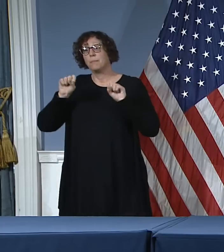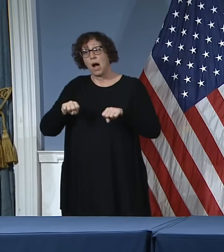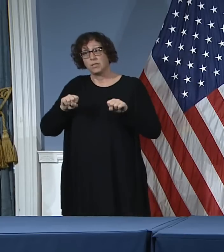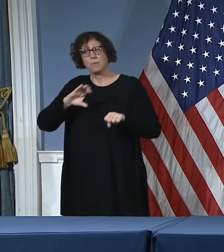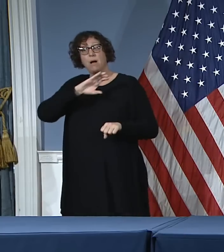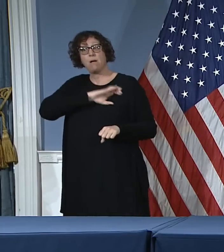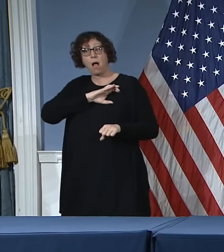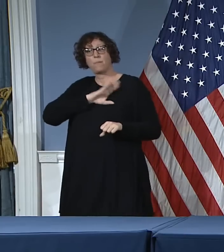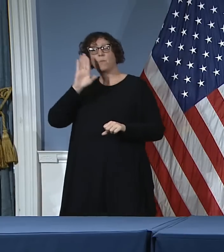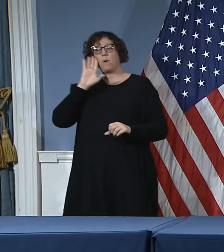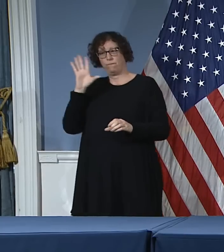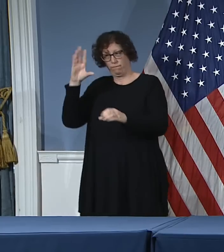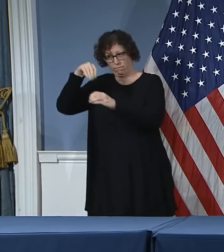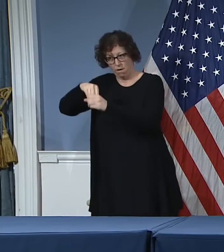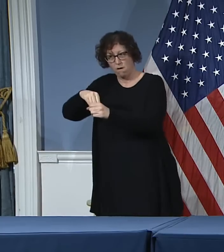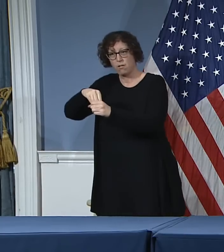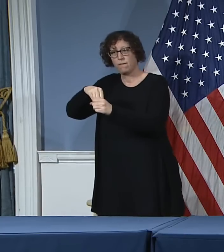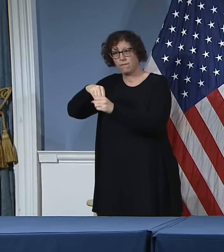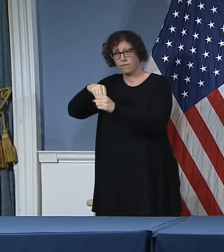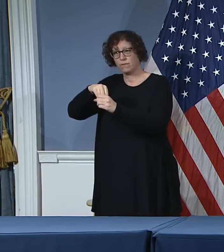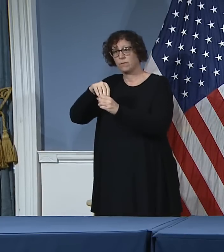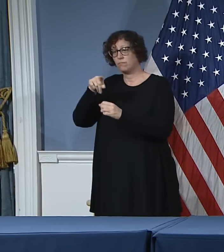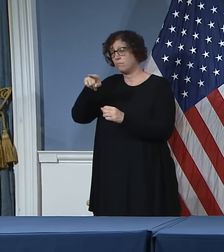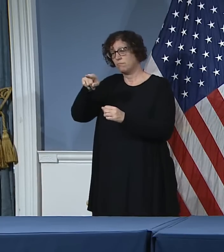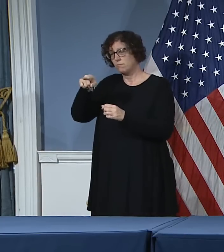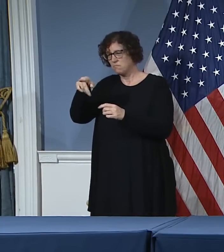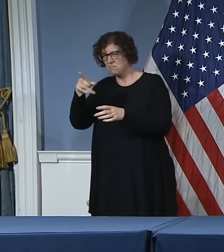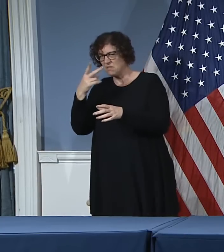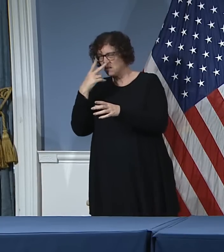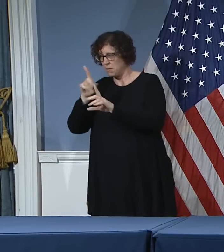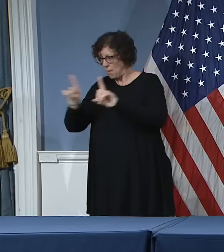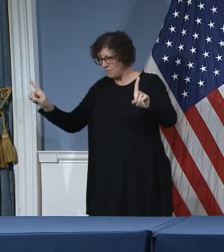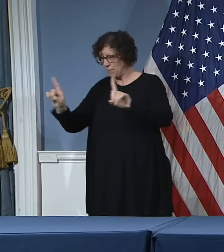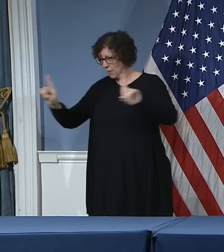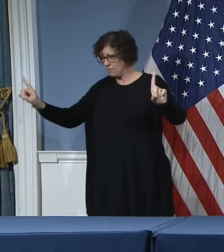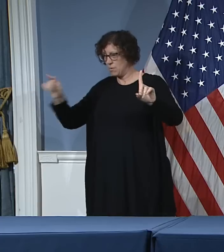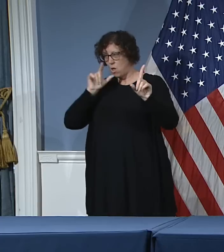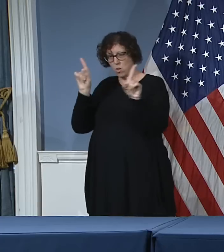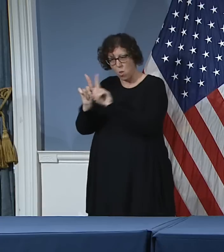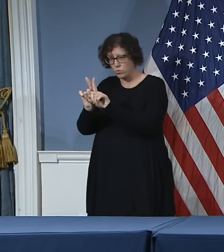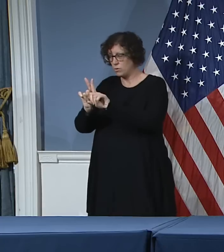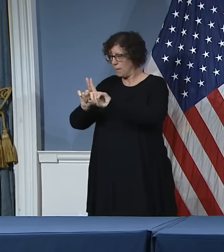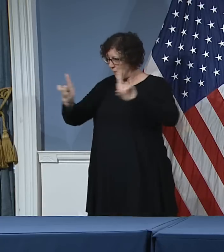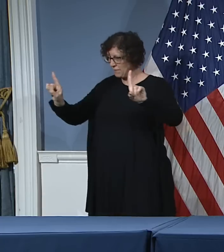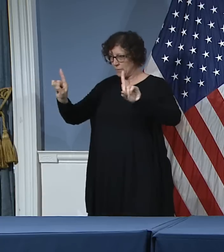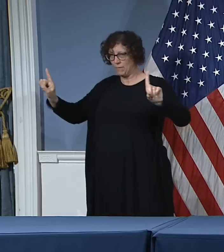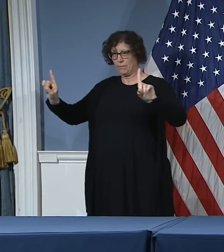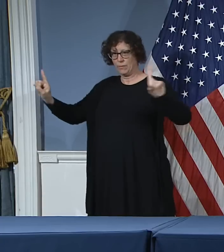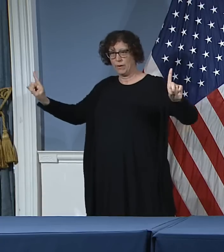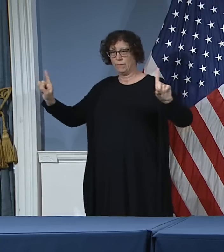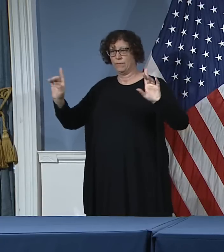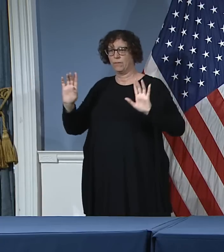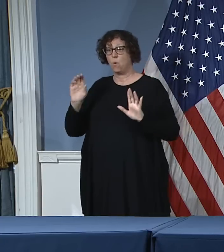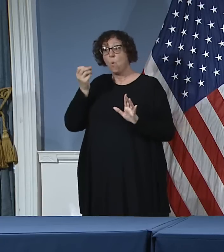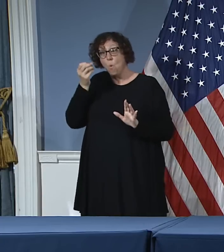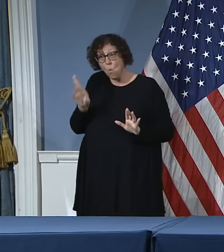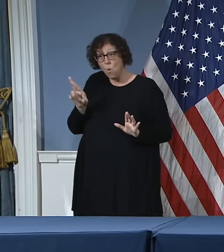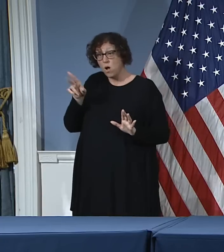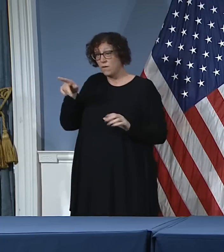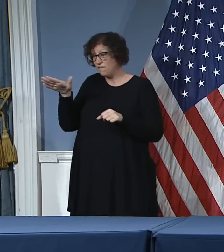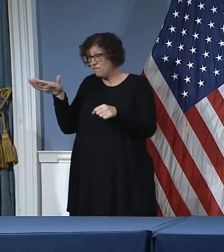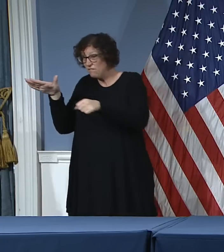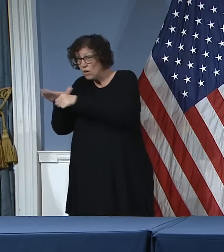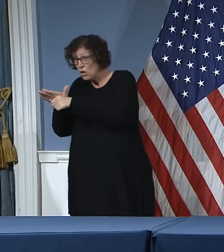that specific situation, let's presume our friends at Health and Hospitals would be very careful to do line management.